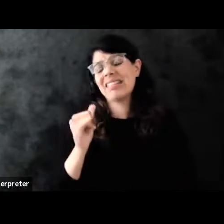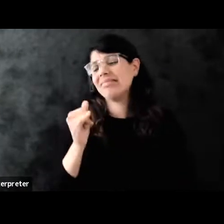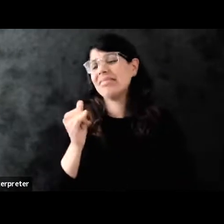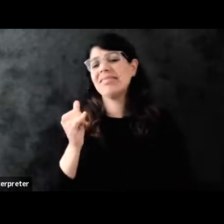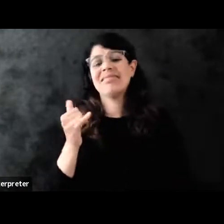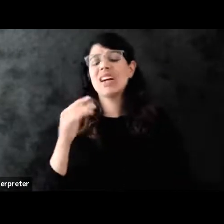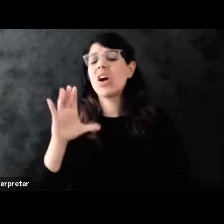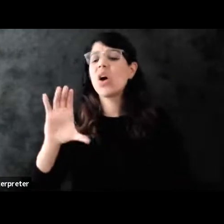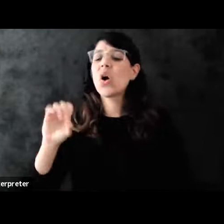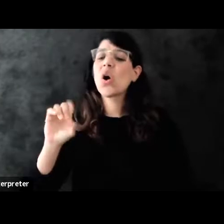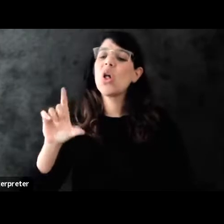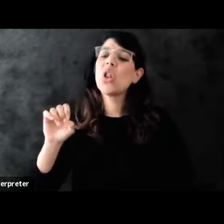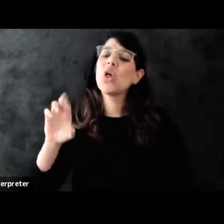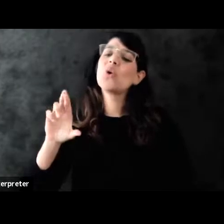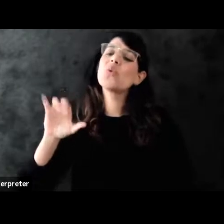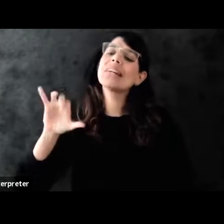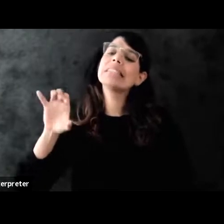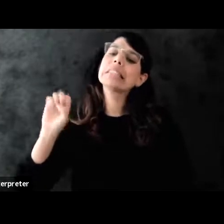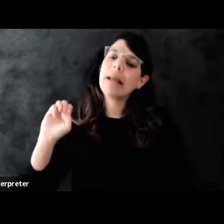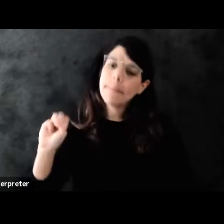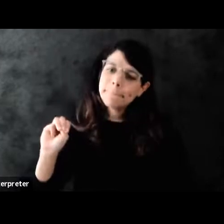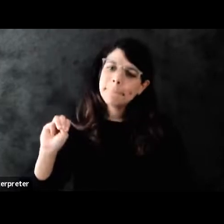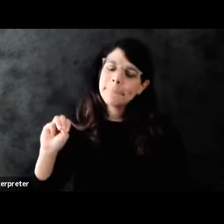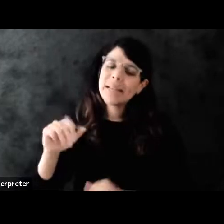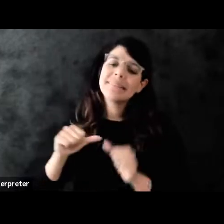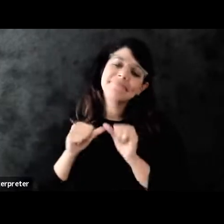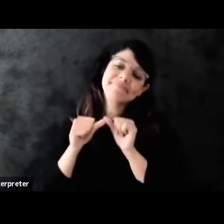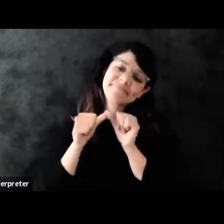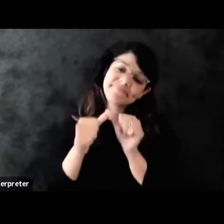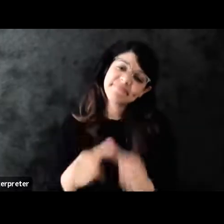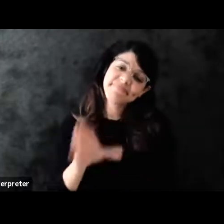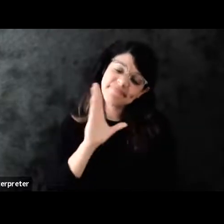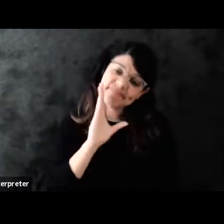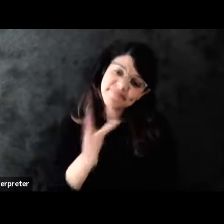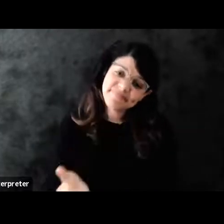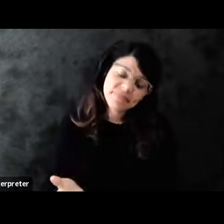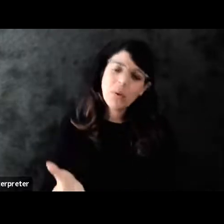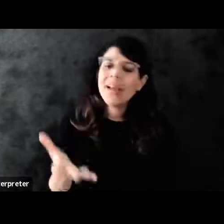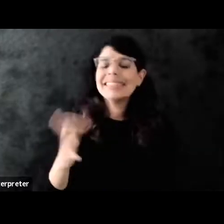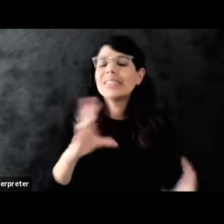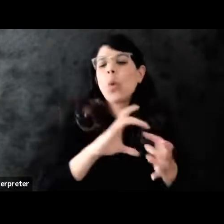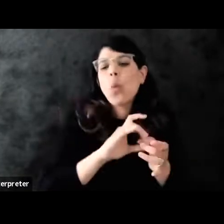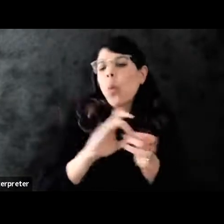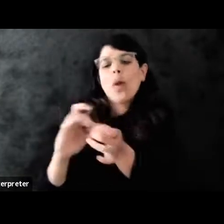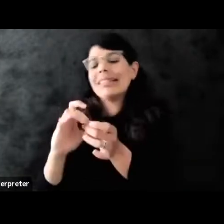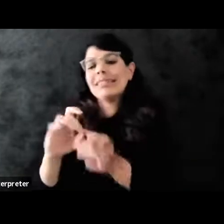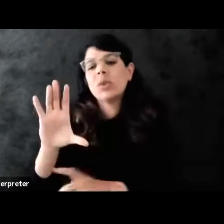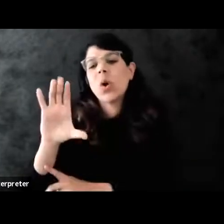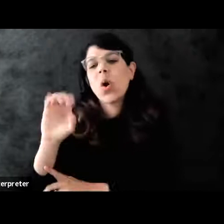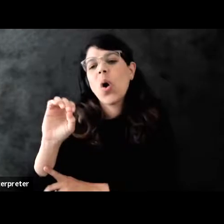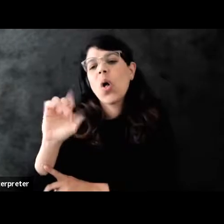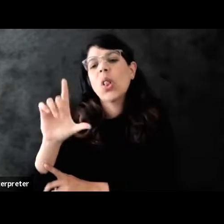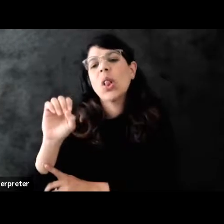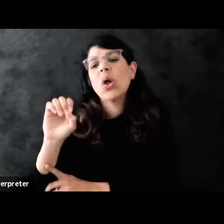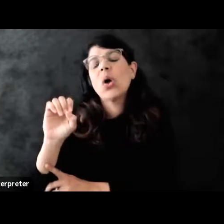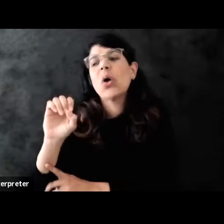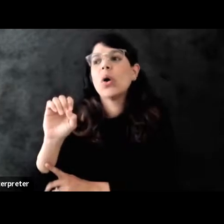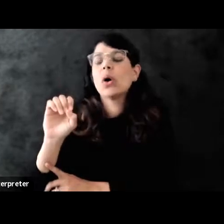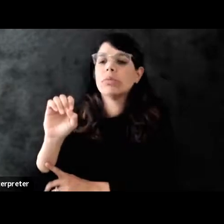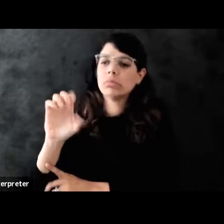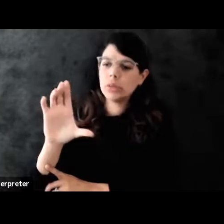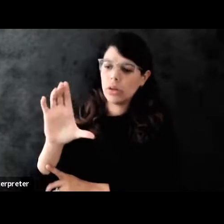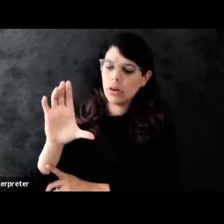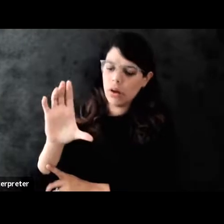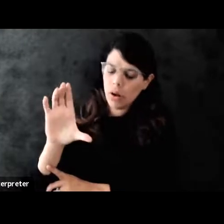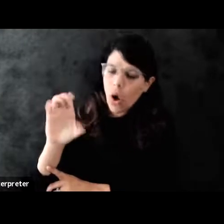part of the colonized mind, even in Mexico, you know, even amongst our own families, you know. El más prieto is